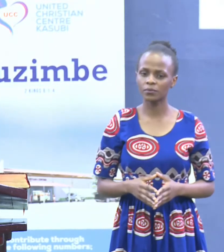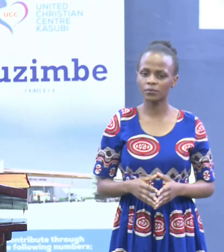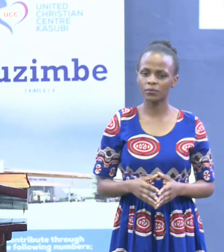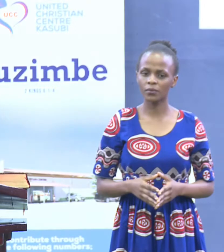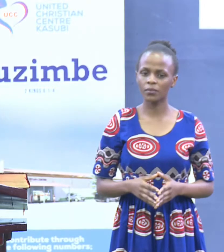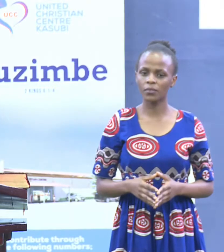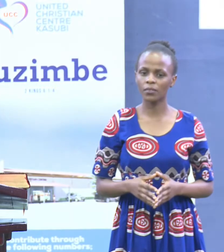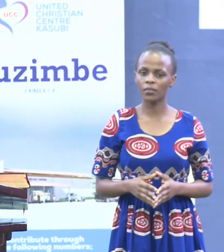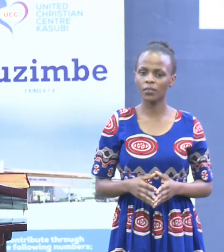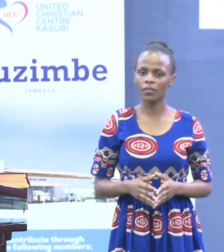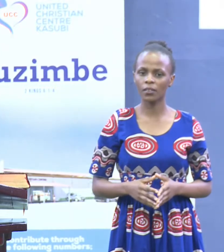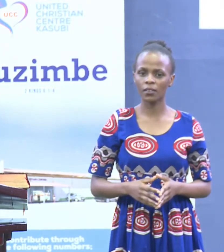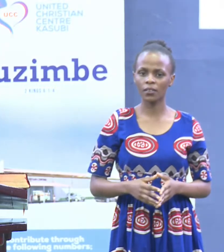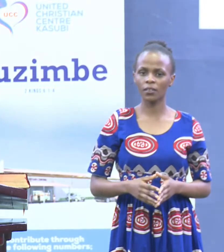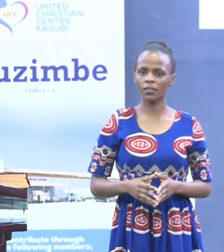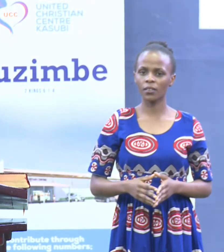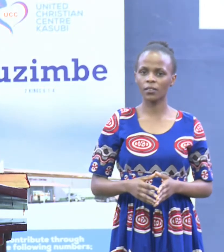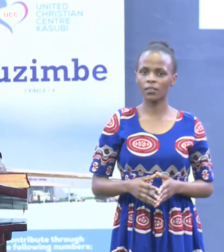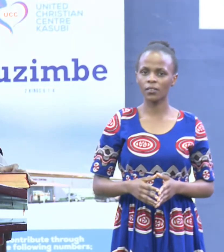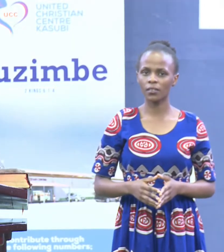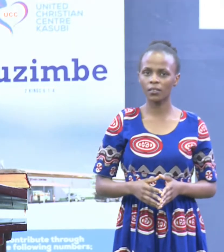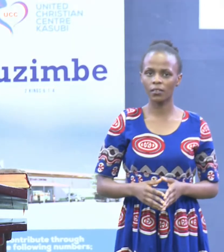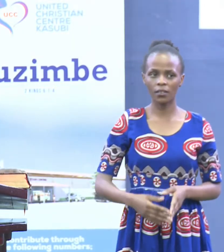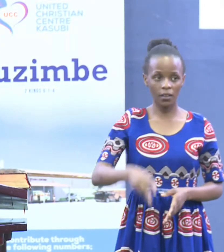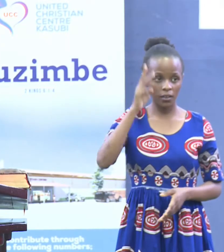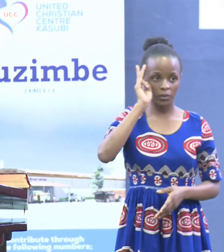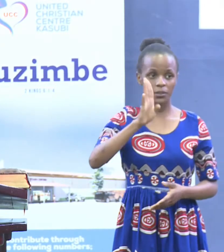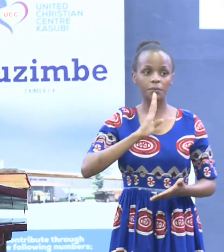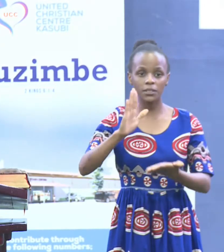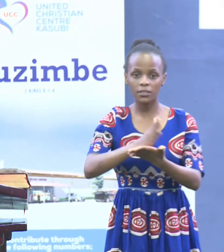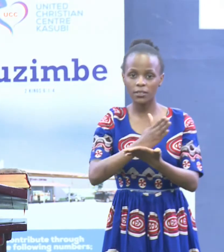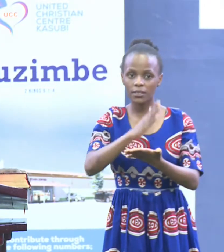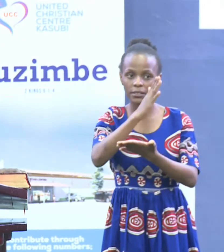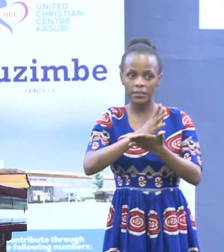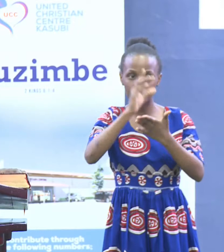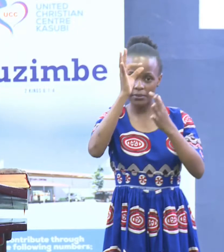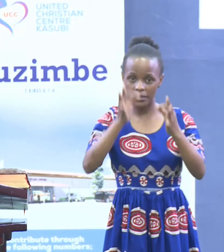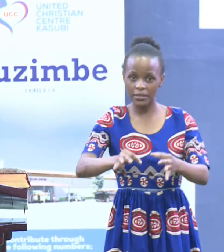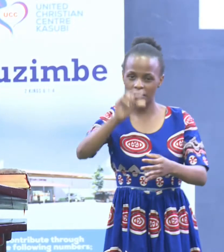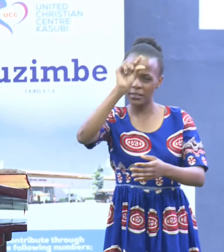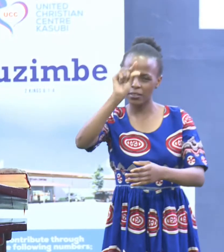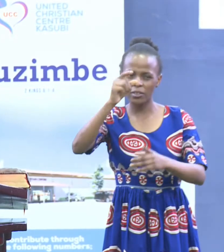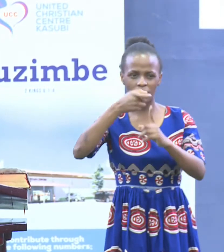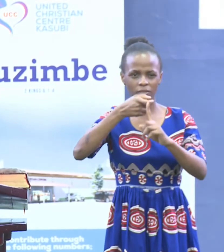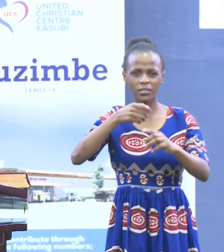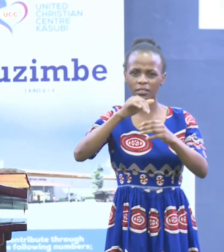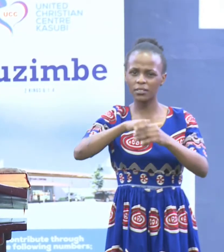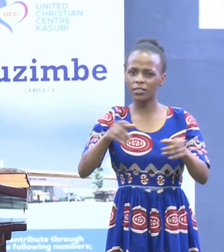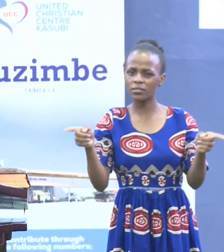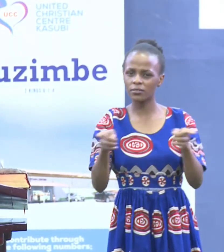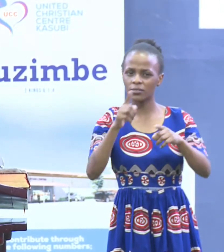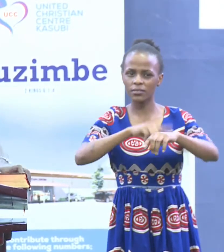Tugenda kubake chintu chitono chetu joko ogera mubudebu no butono wetu lina. There is something brief we are going to tackle in this little time we